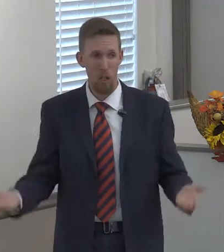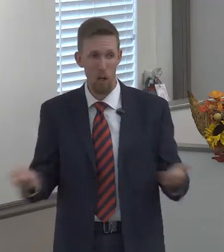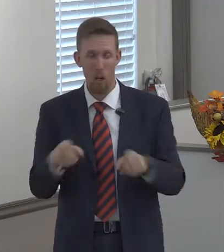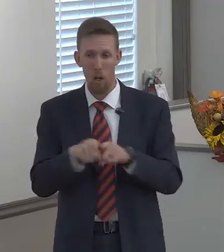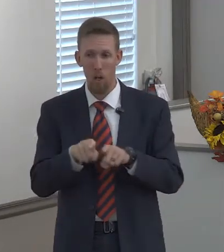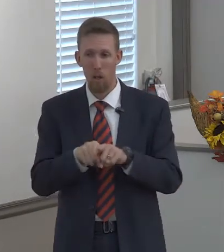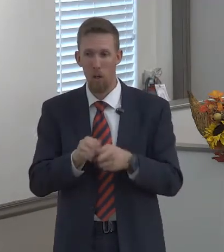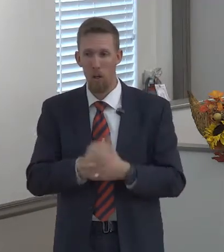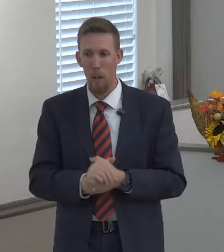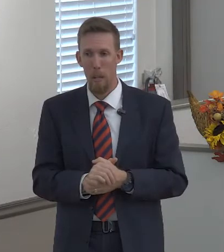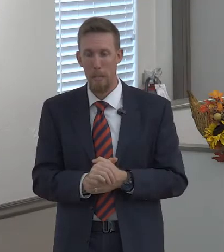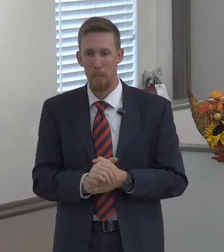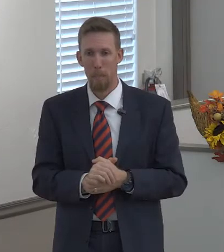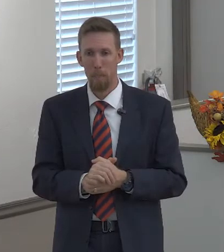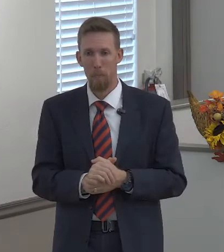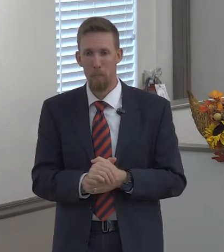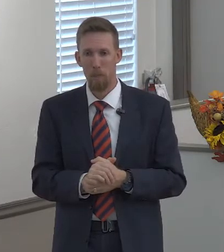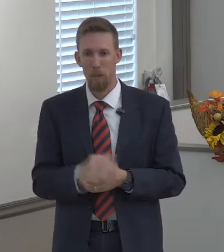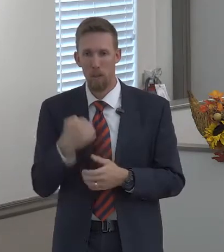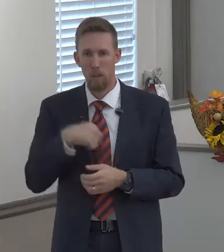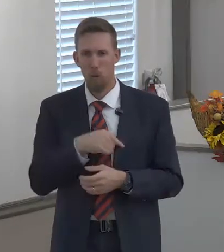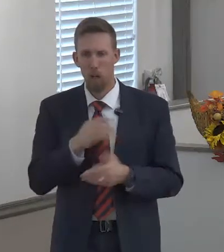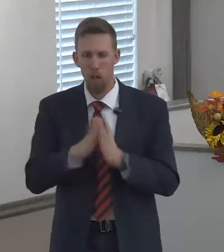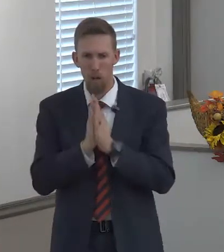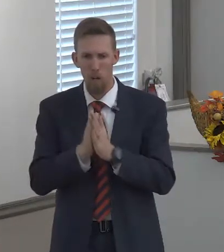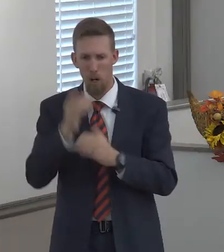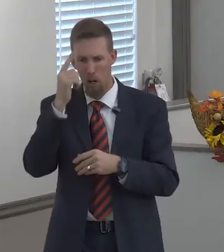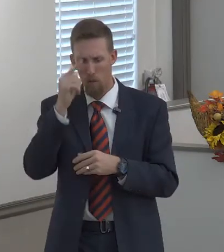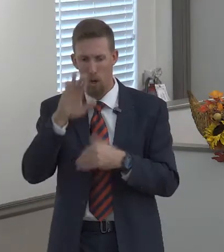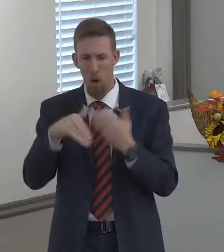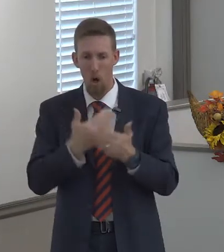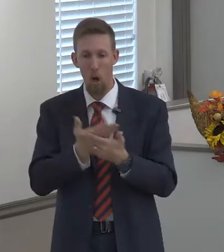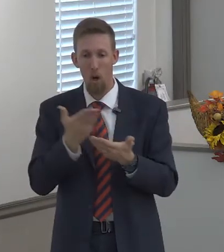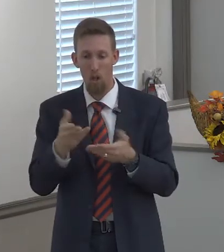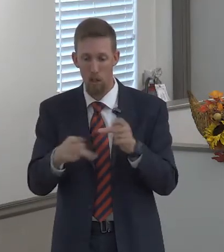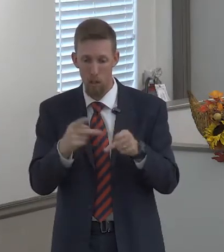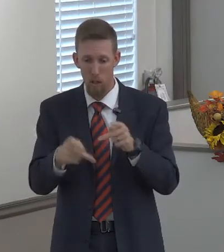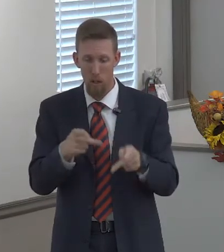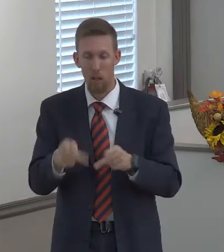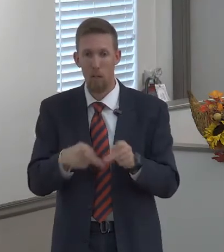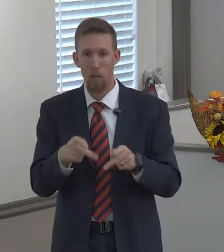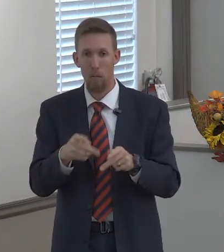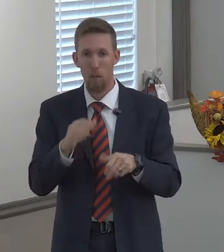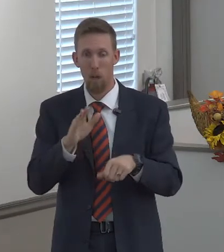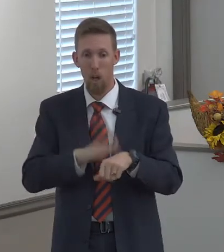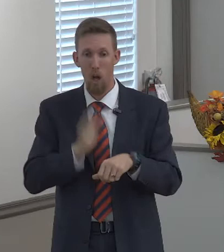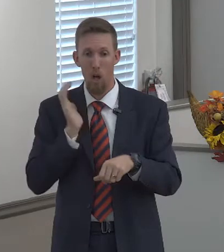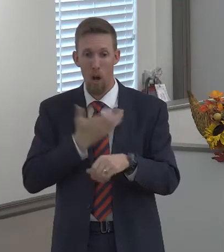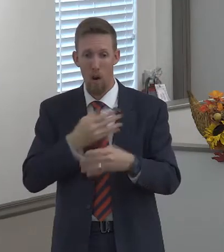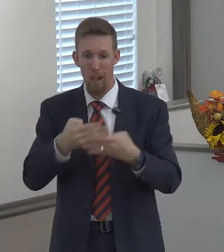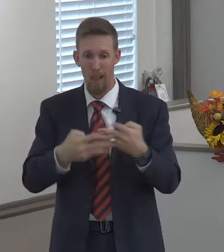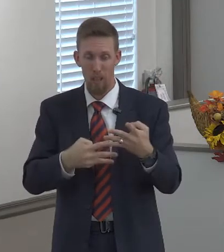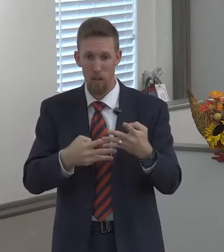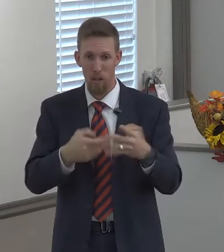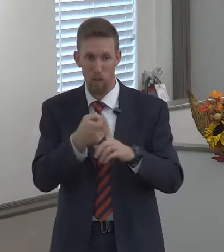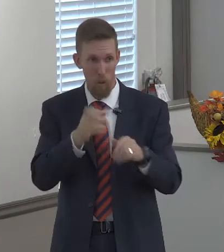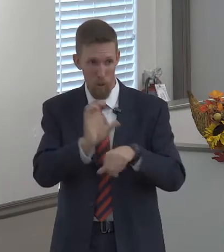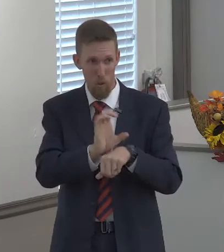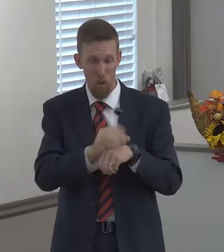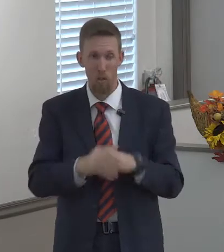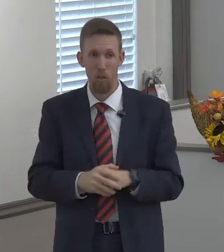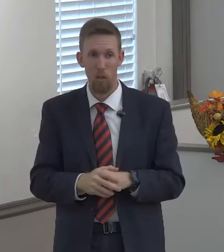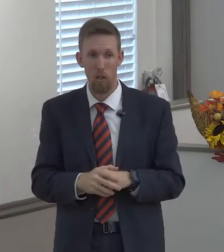pray specifically about their spiritual growth. We pray specifically for Elmwood, for Florence Baptist Church,